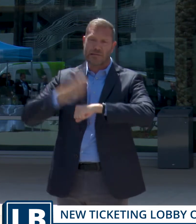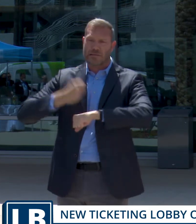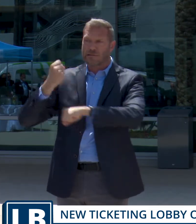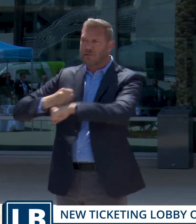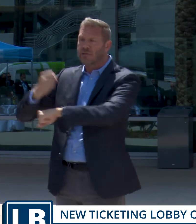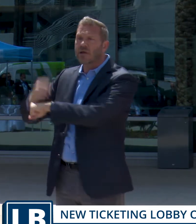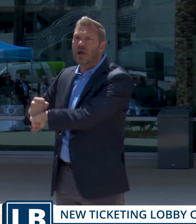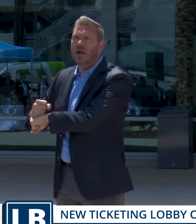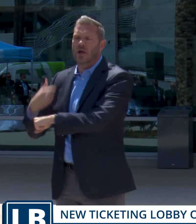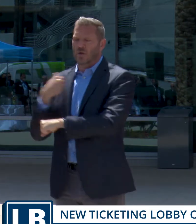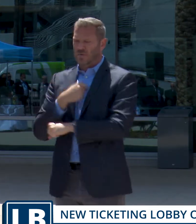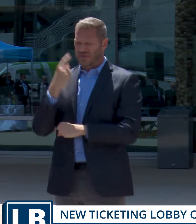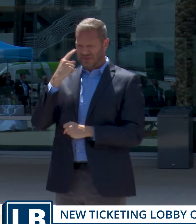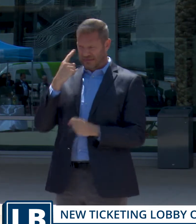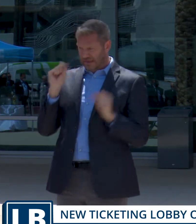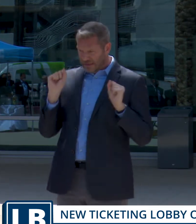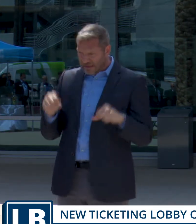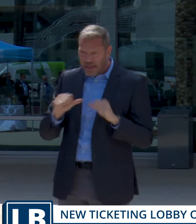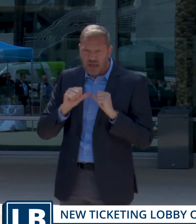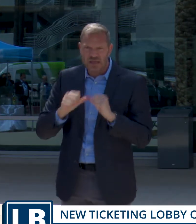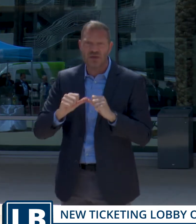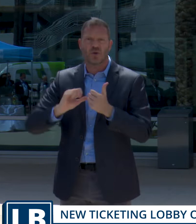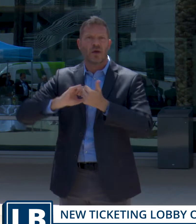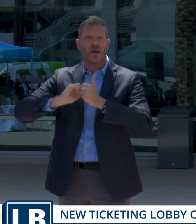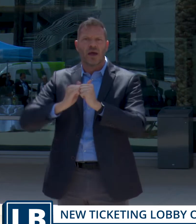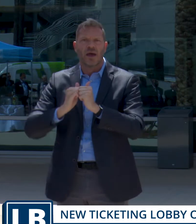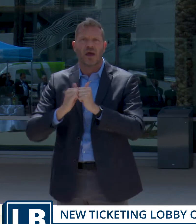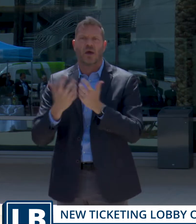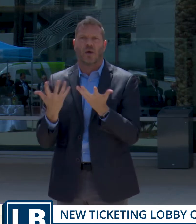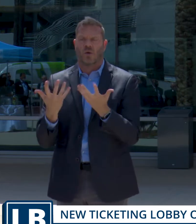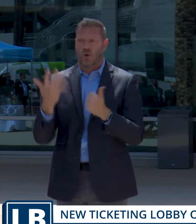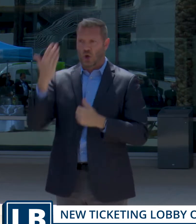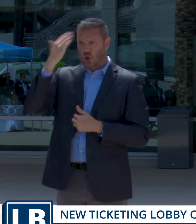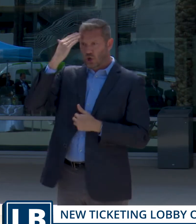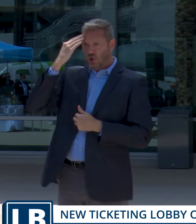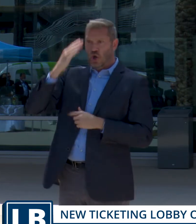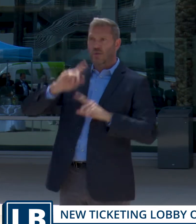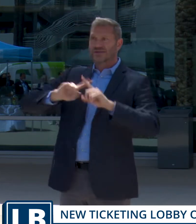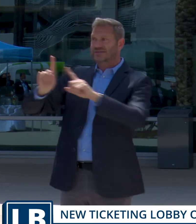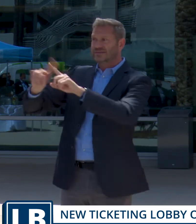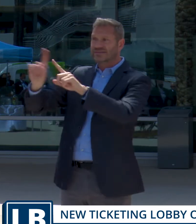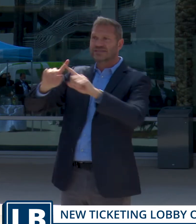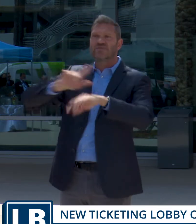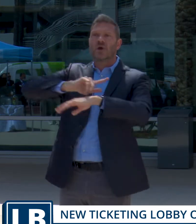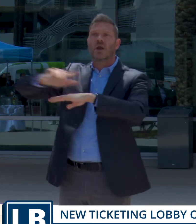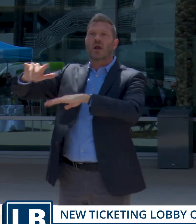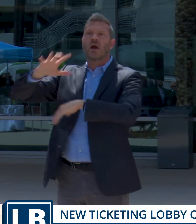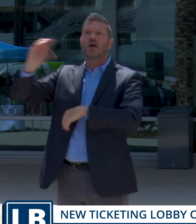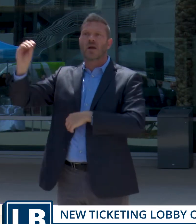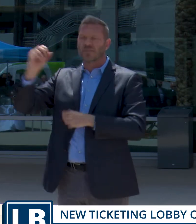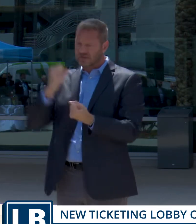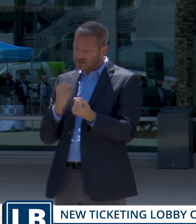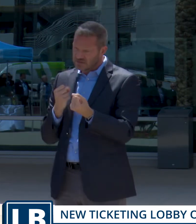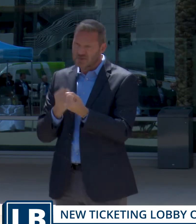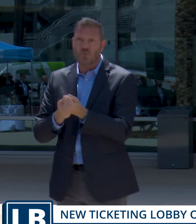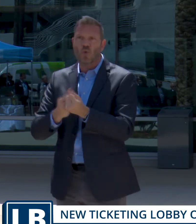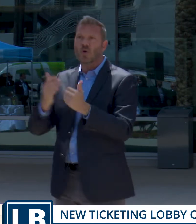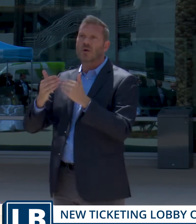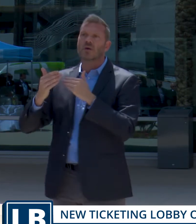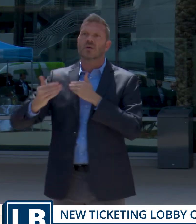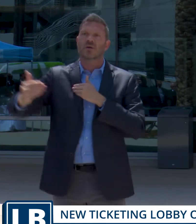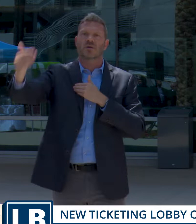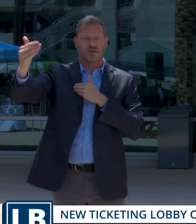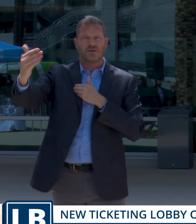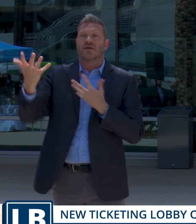we continue, how do we make this happen, and knowing that we had our air carriers in our corner that are gonna be here for the long-term future to make